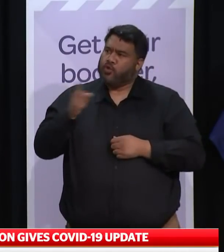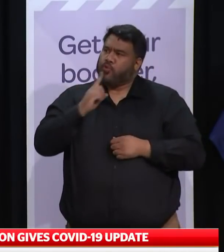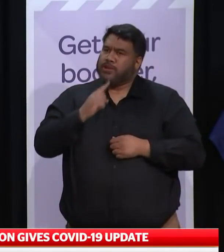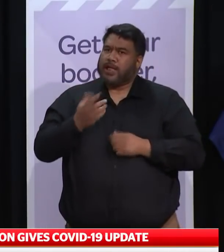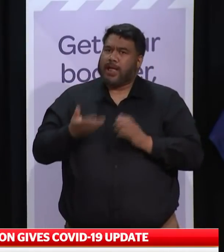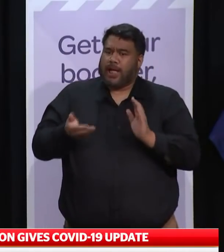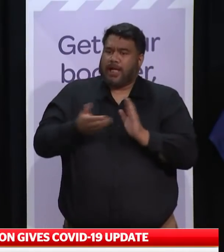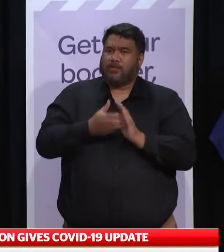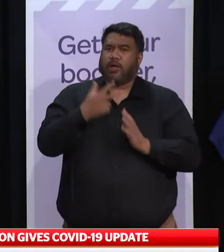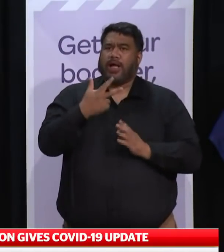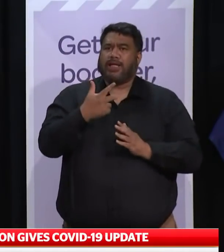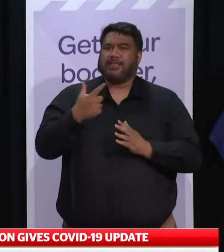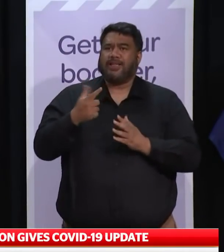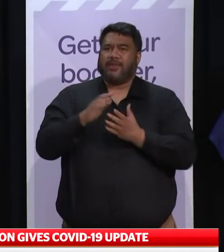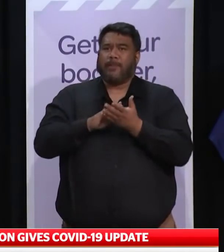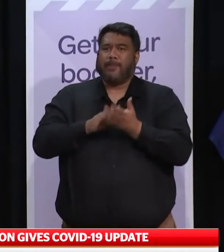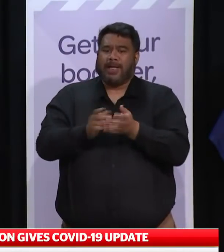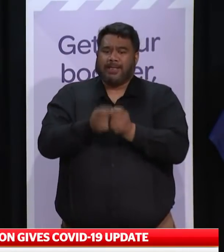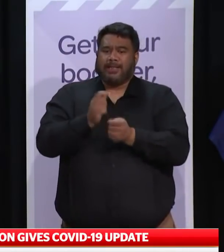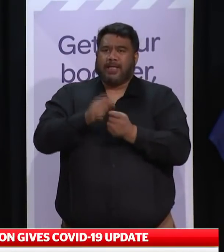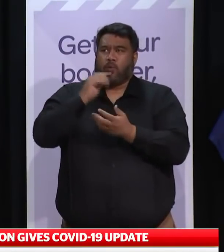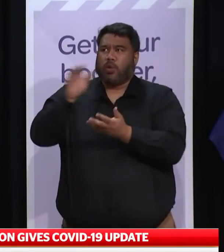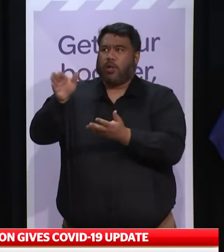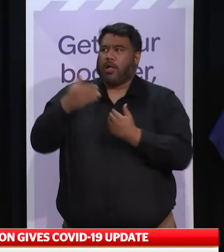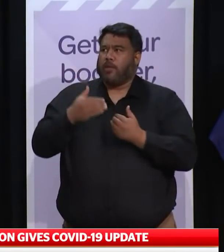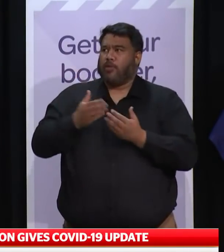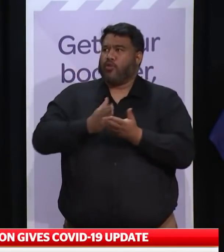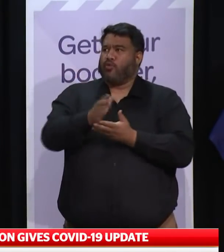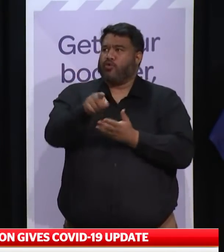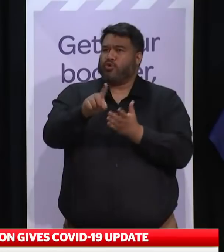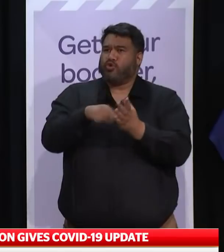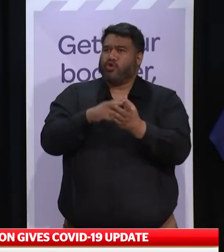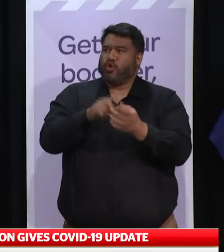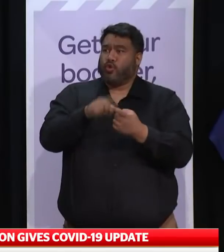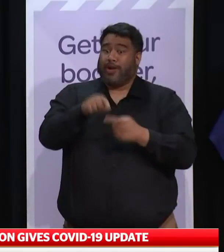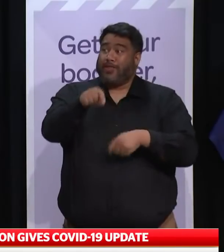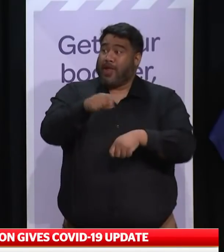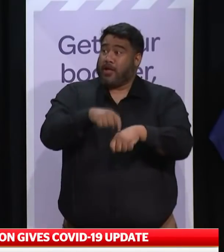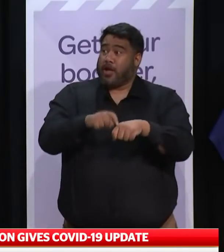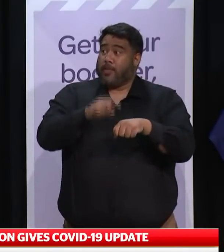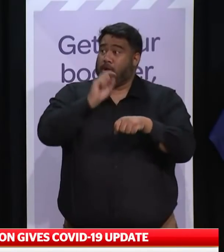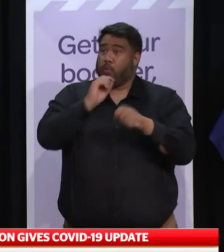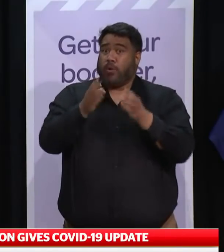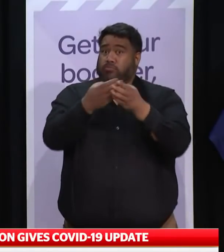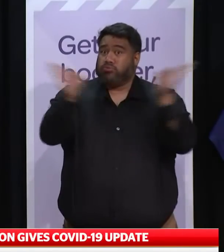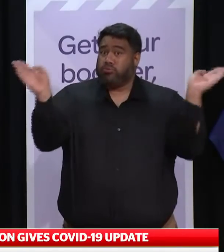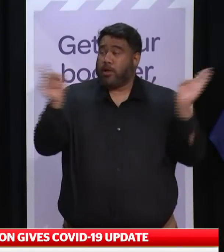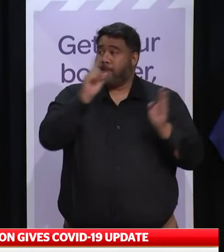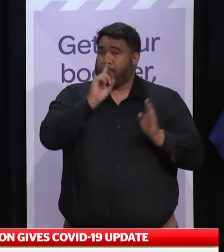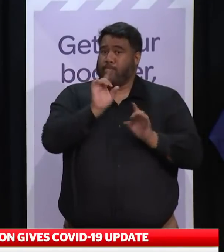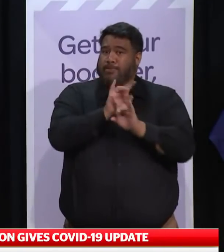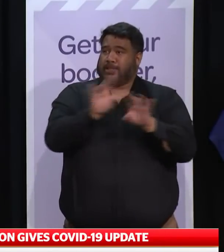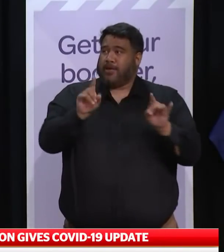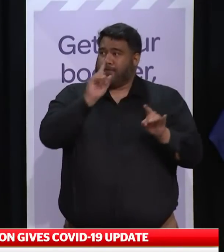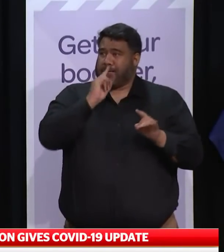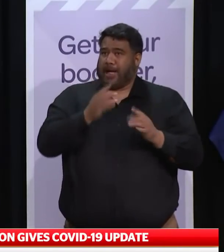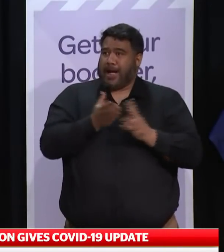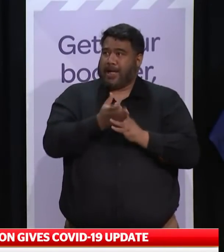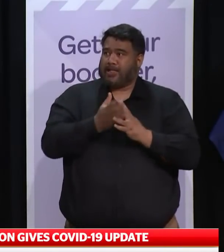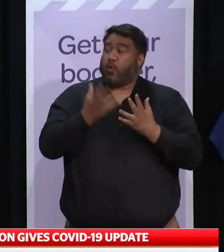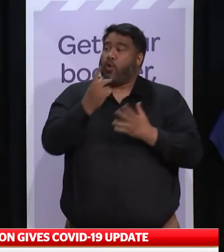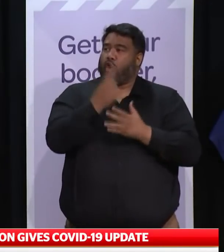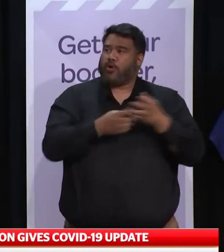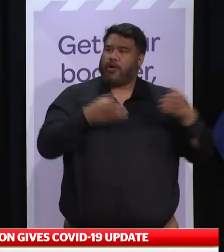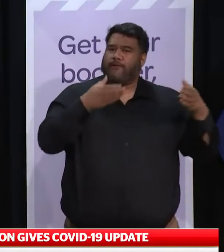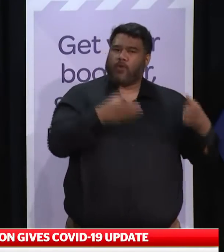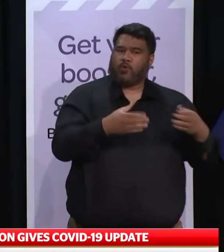million tests coming in later in the year. Is that the point where you start to widen it out, or would that still just be enough to cover those critical industries? I think as we